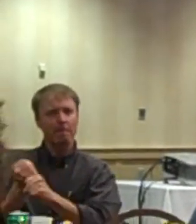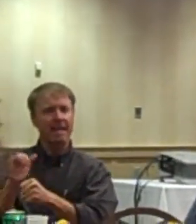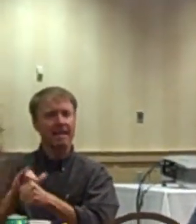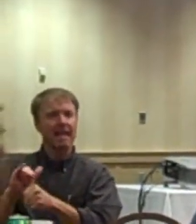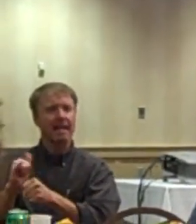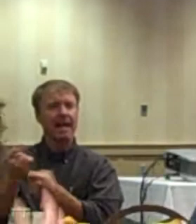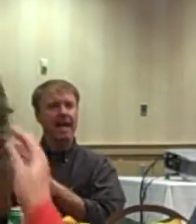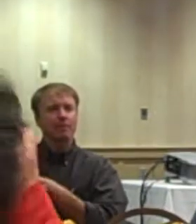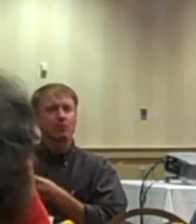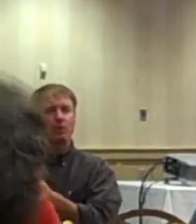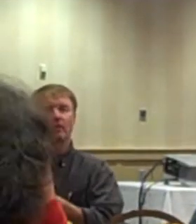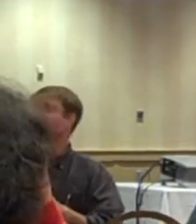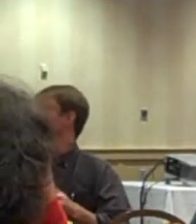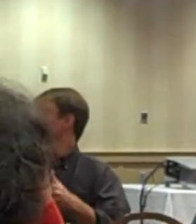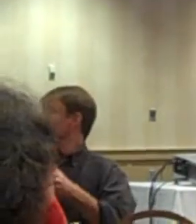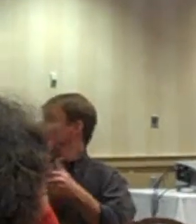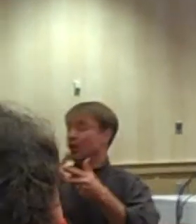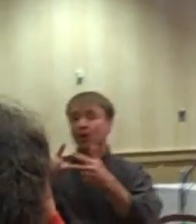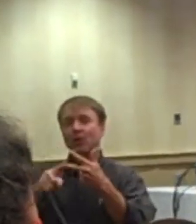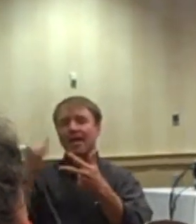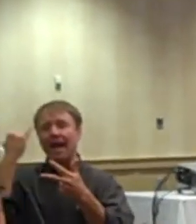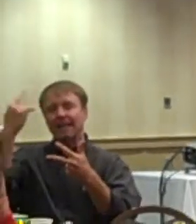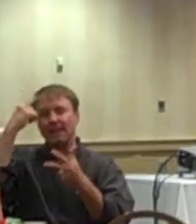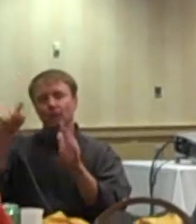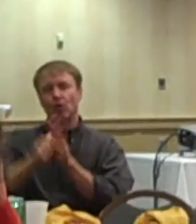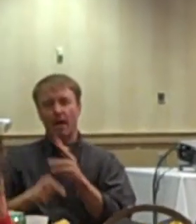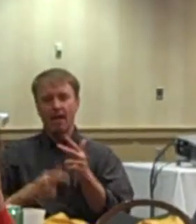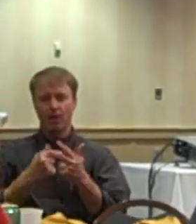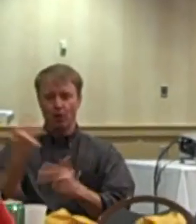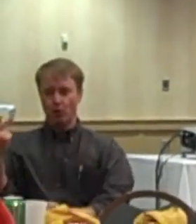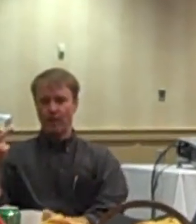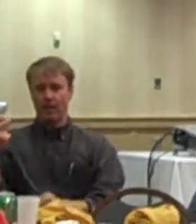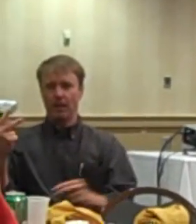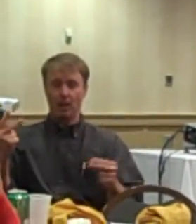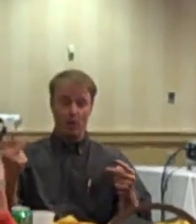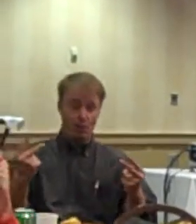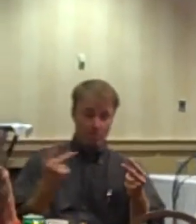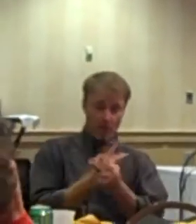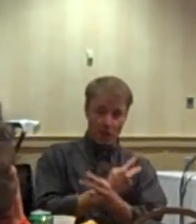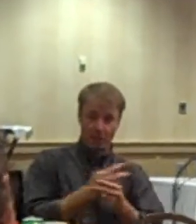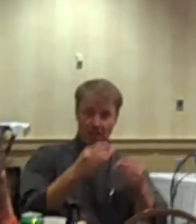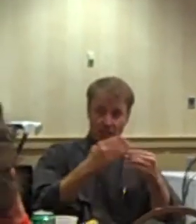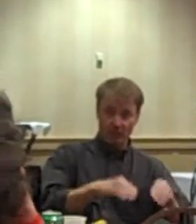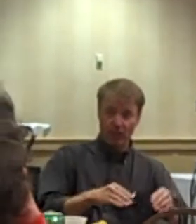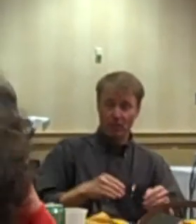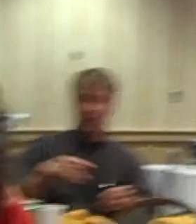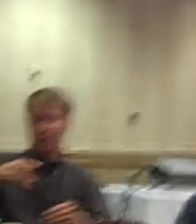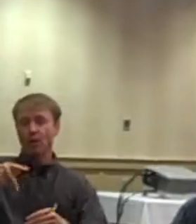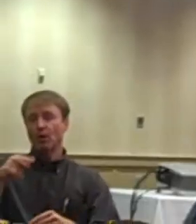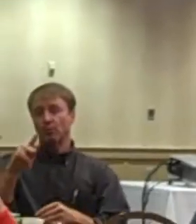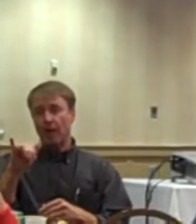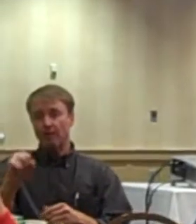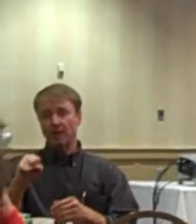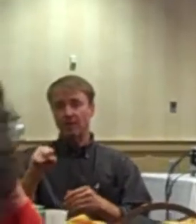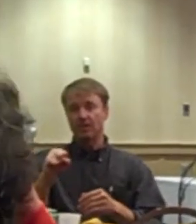here are 3 ideas in grade 3, 3 big ideas in grade 3. Multiplication and division, properties of operations, and